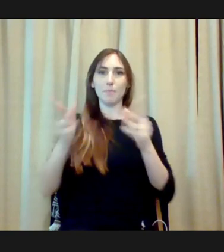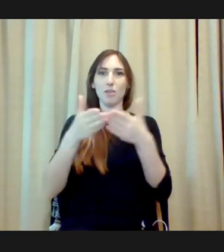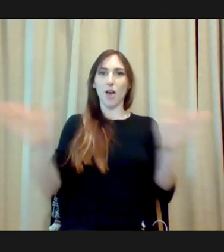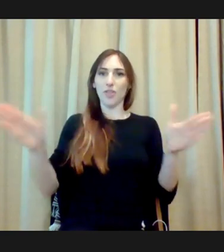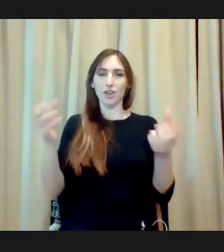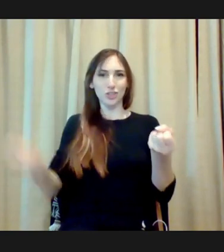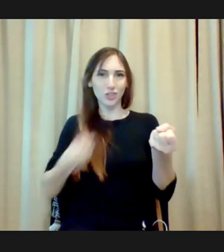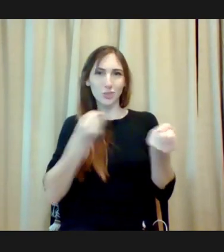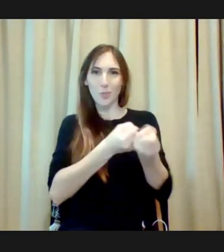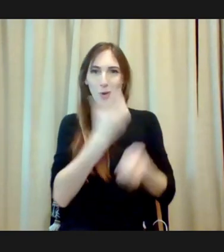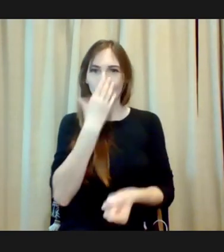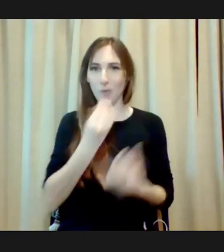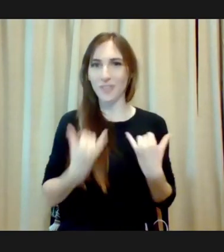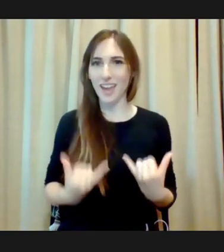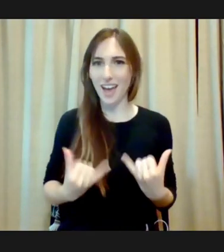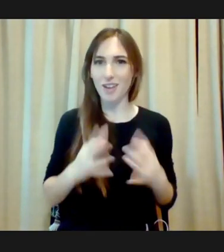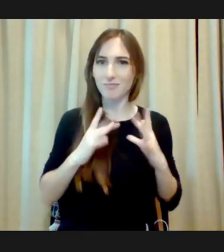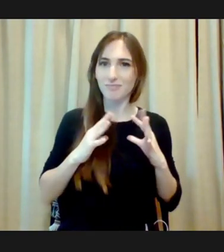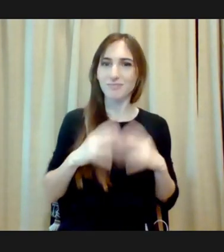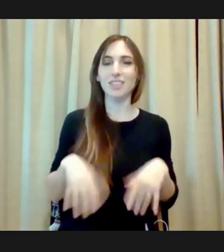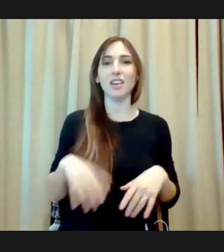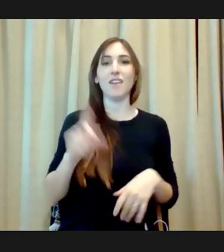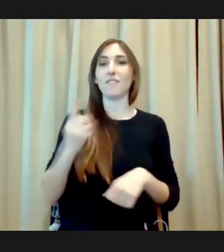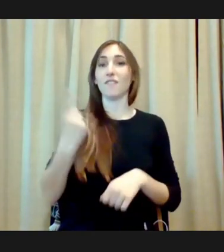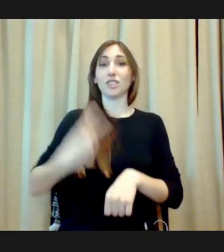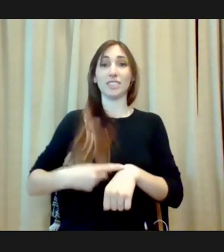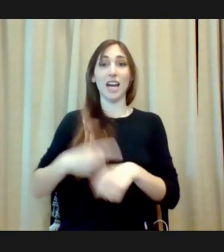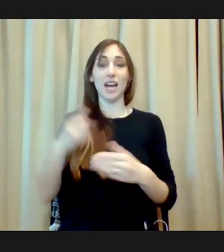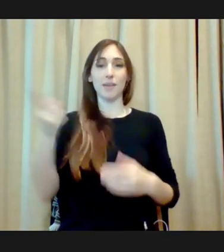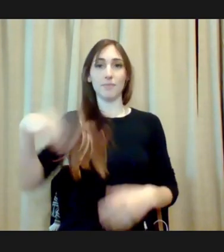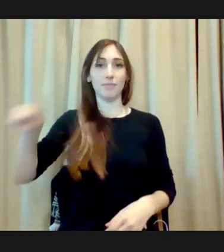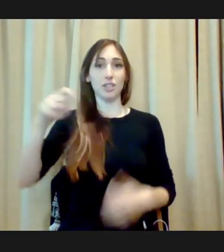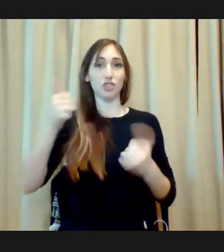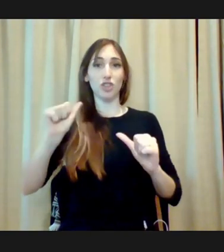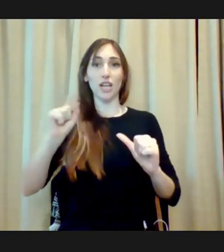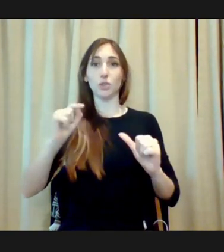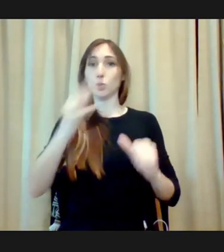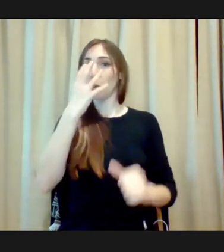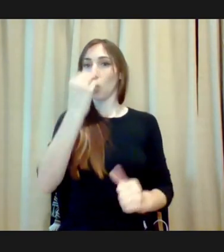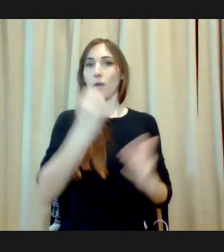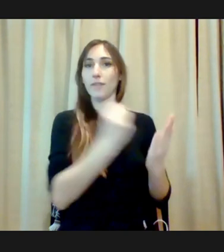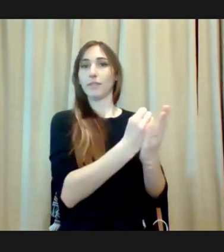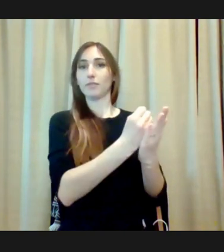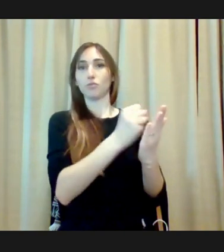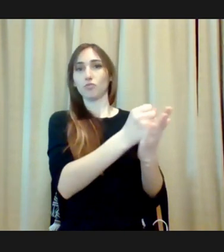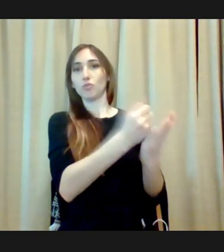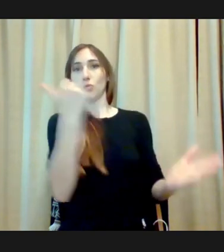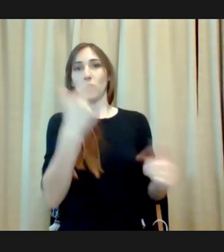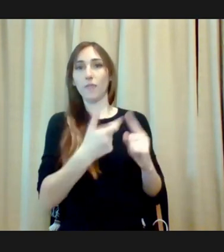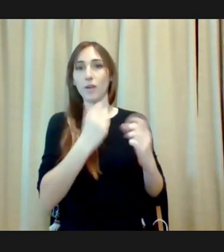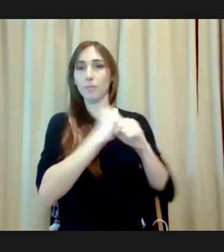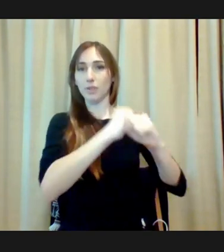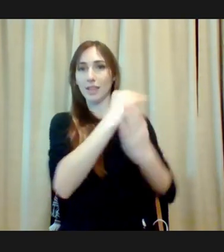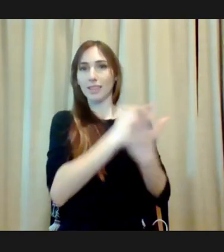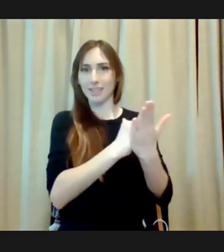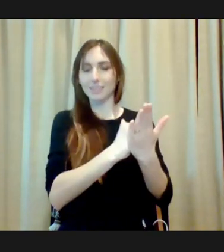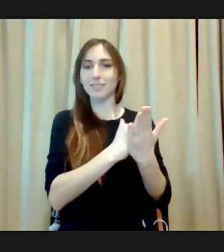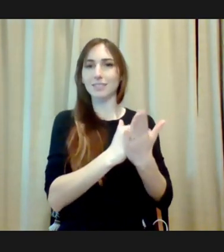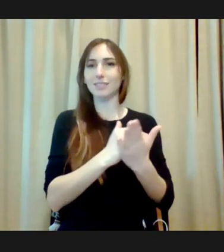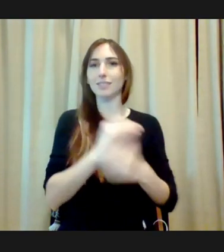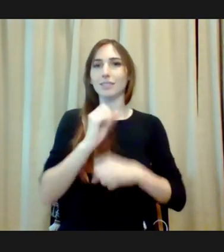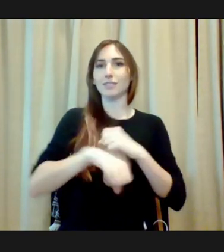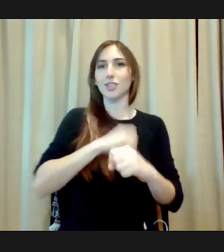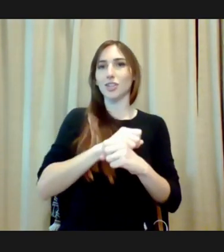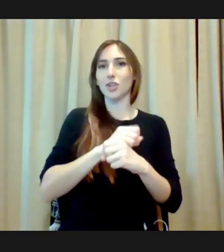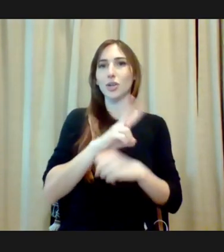now. When the service first tried to delist wolves back in 2003, they had opened a public comment period and they got